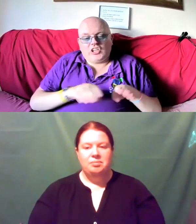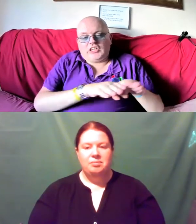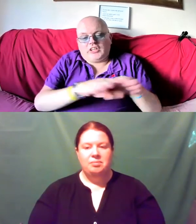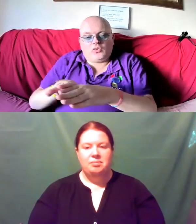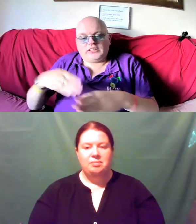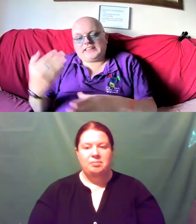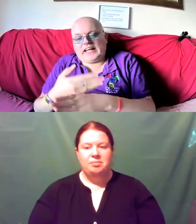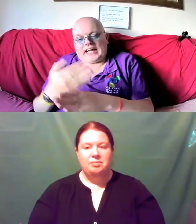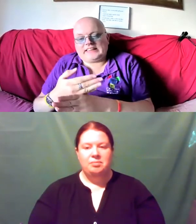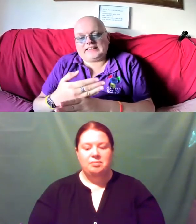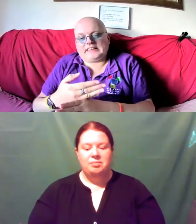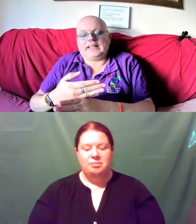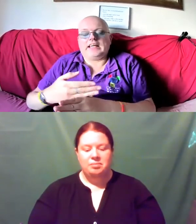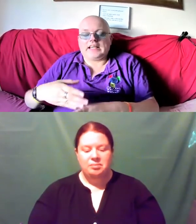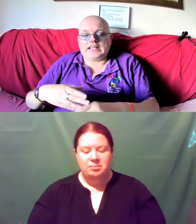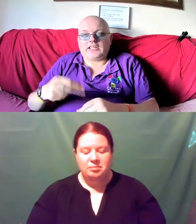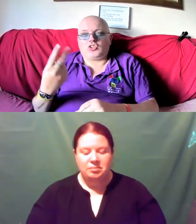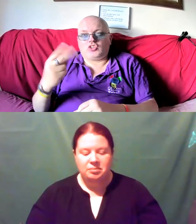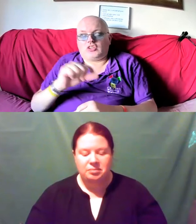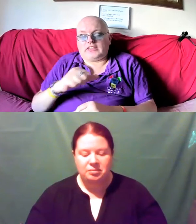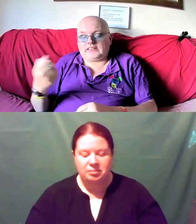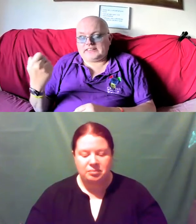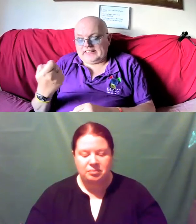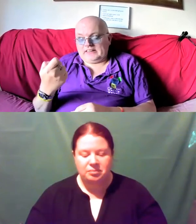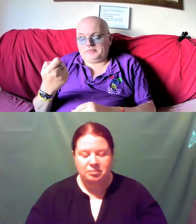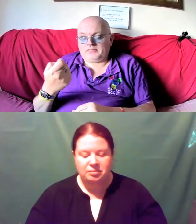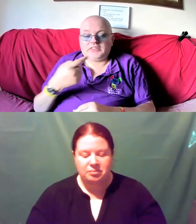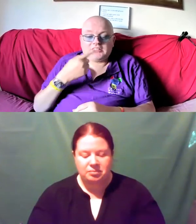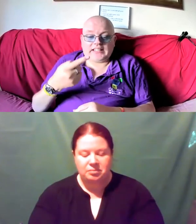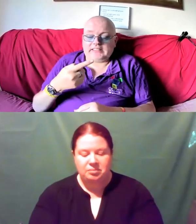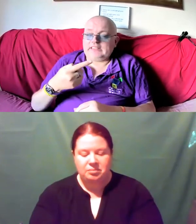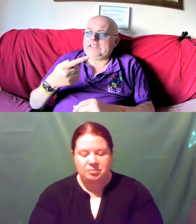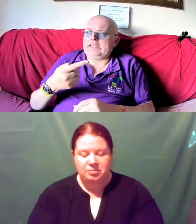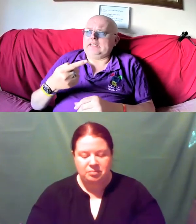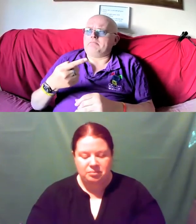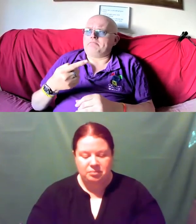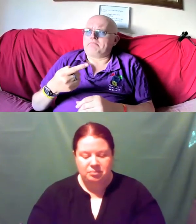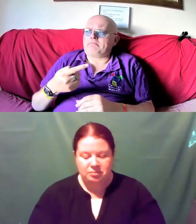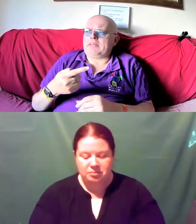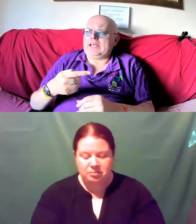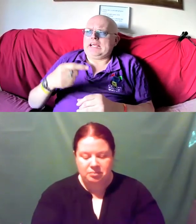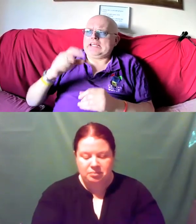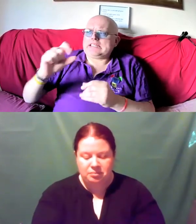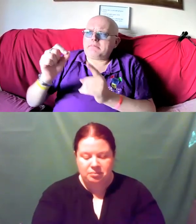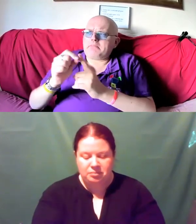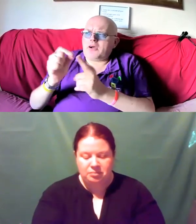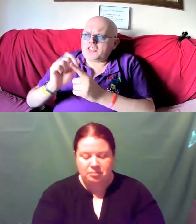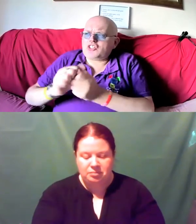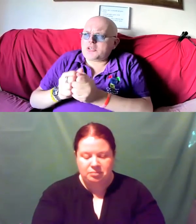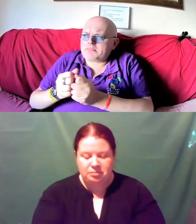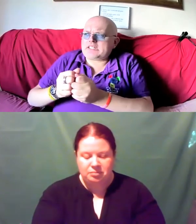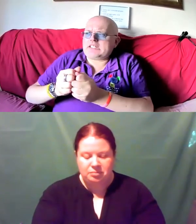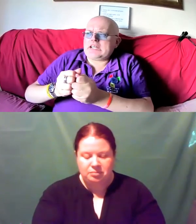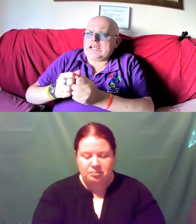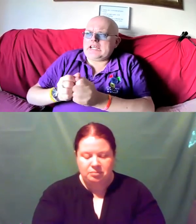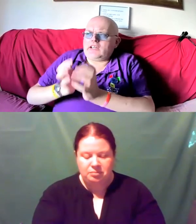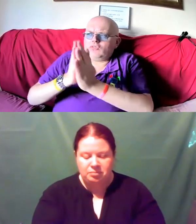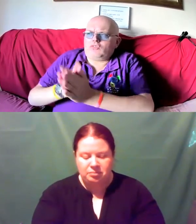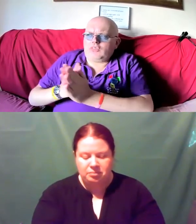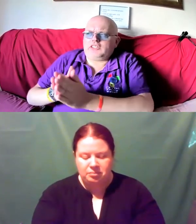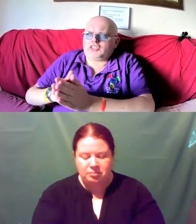Equality Act, they started talking about whether they should allow civil partnerships in religious premises. So we'd already